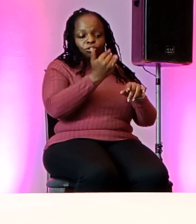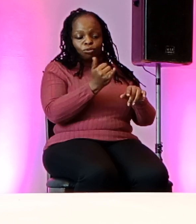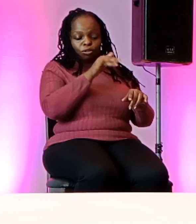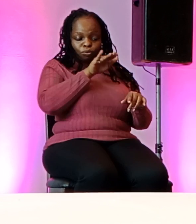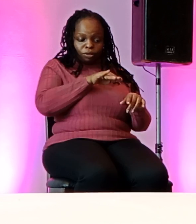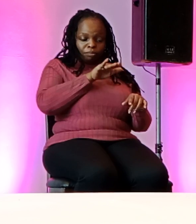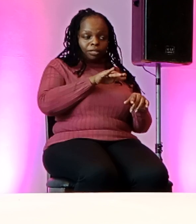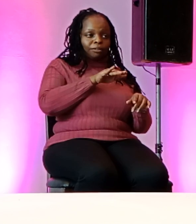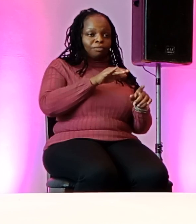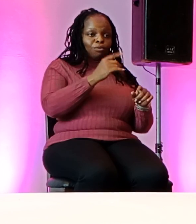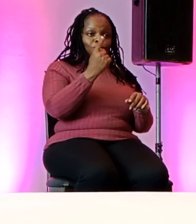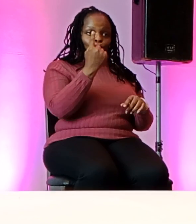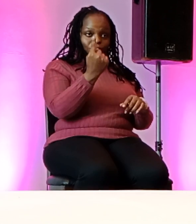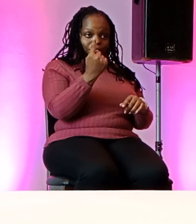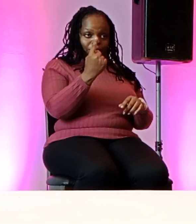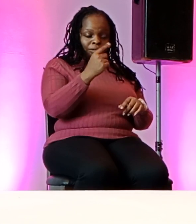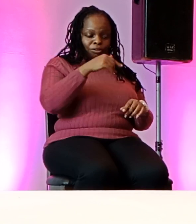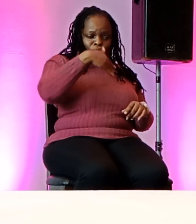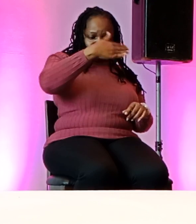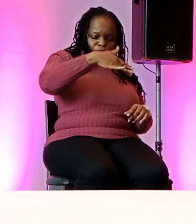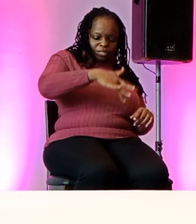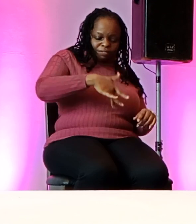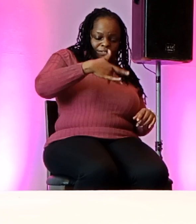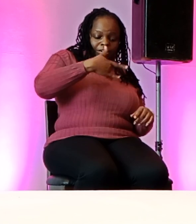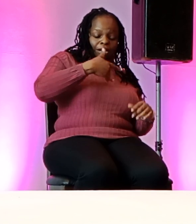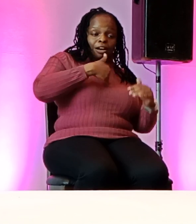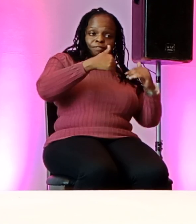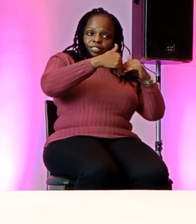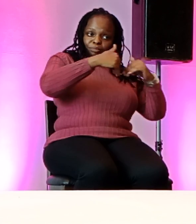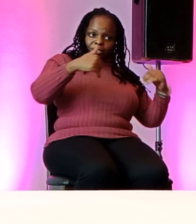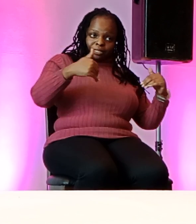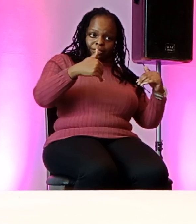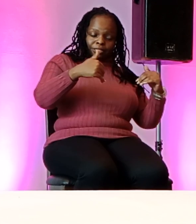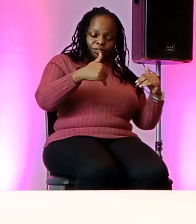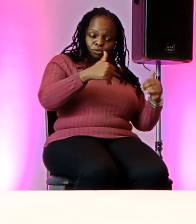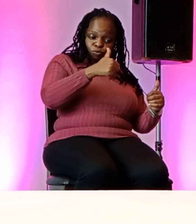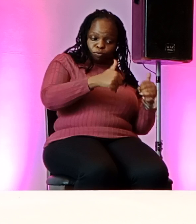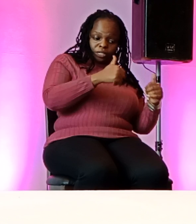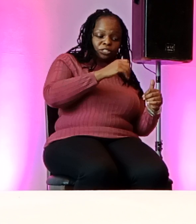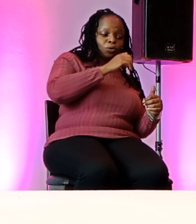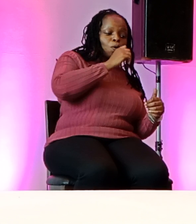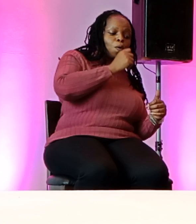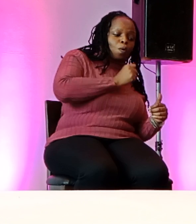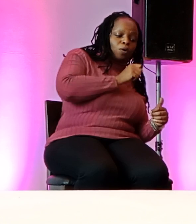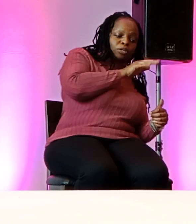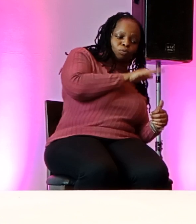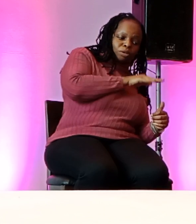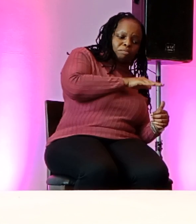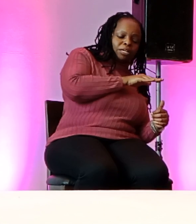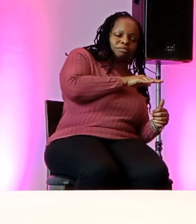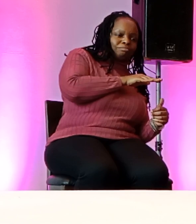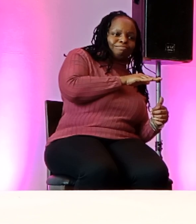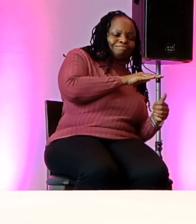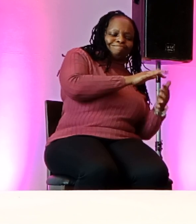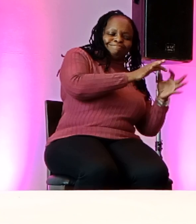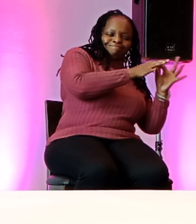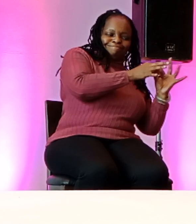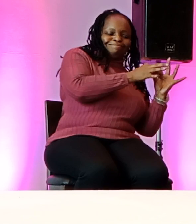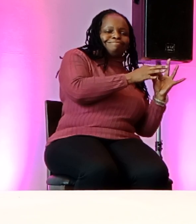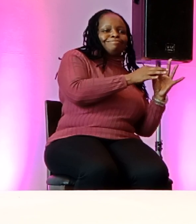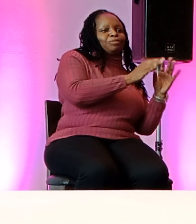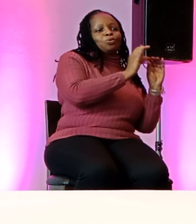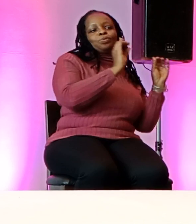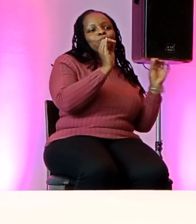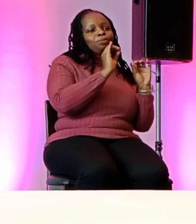have always felt that there is a space that the older women are not holding hands.